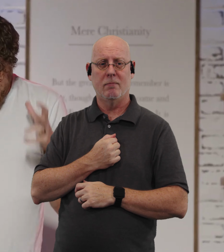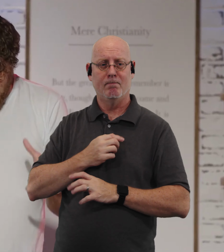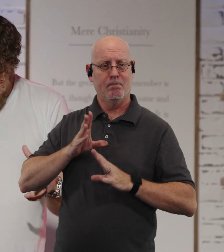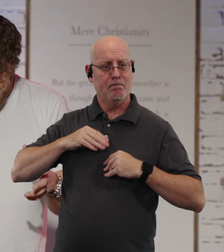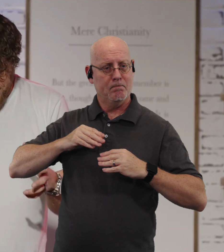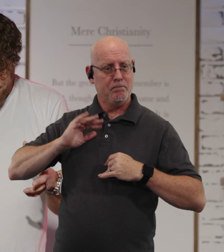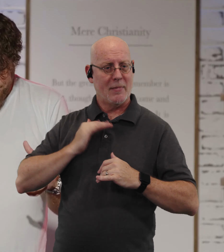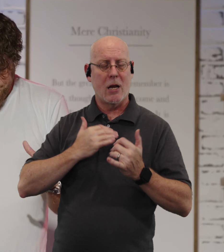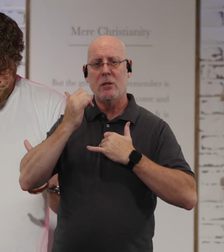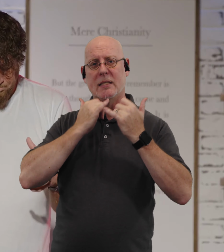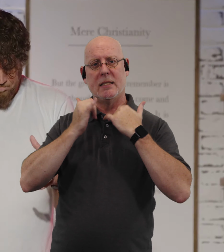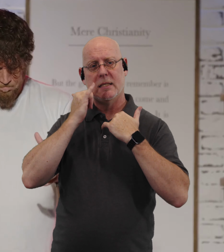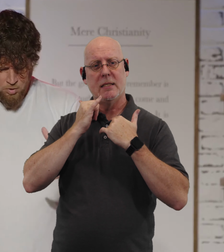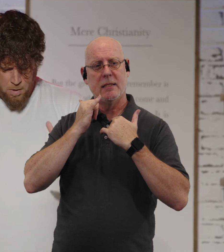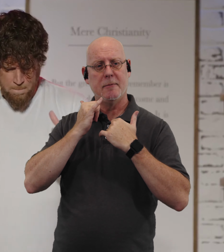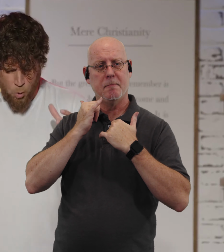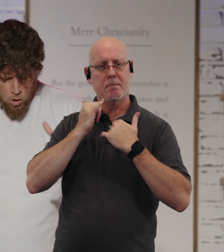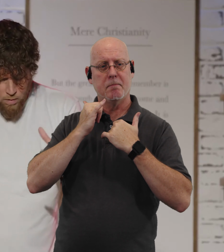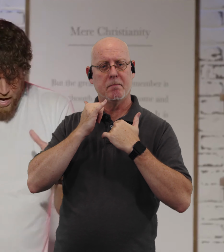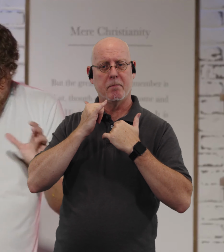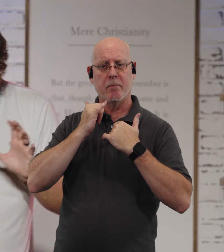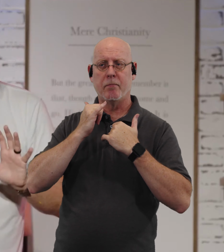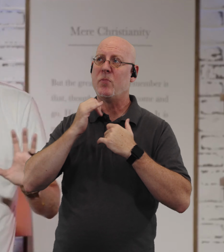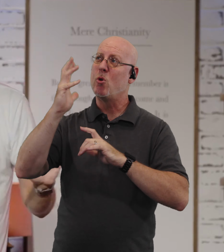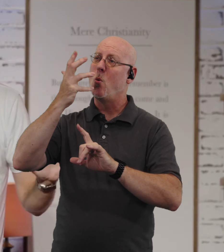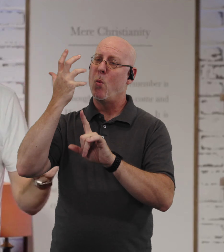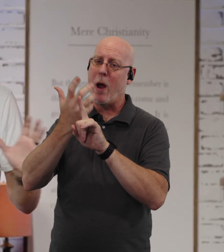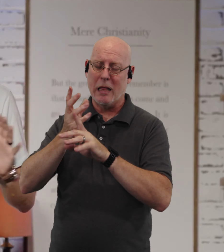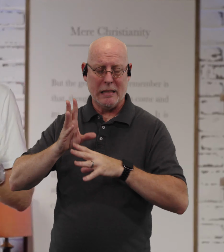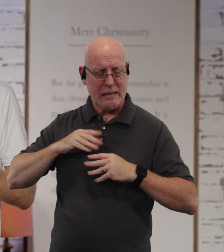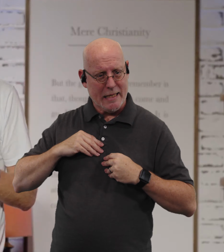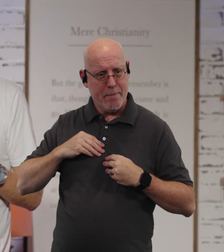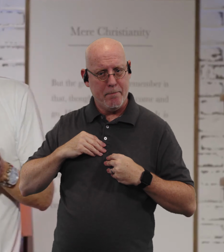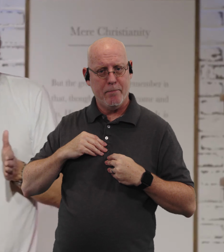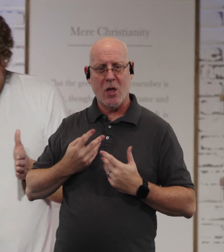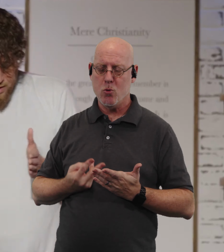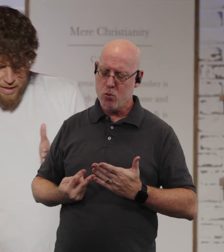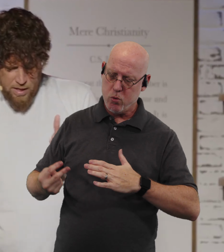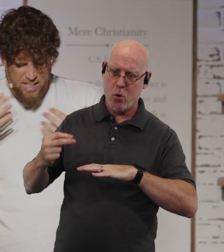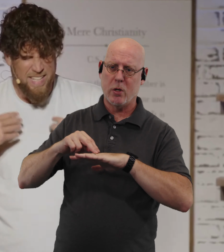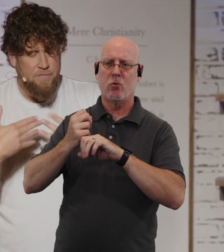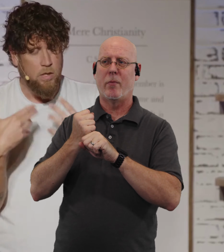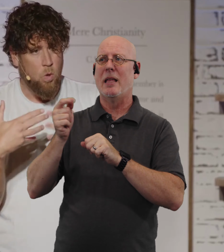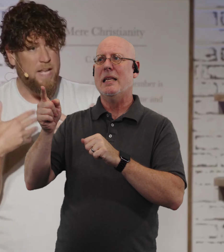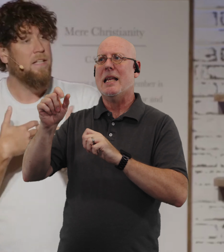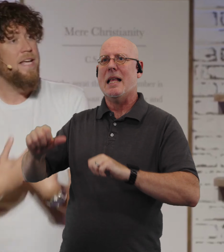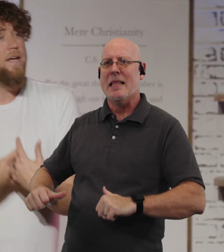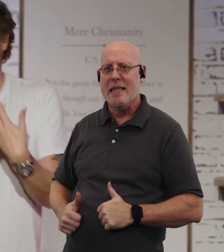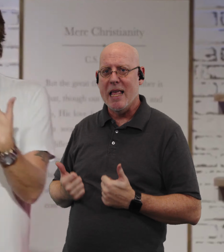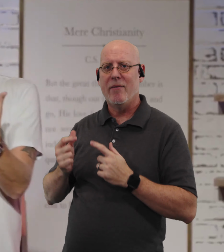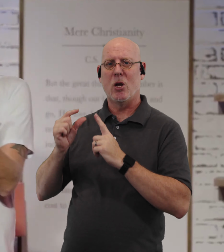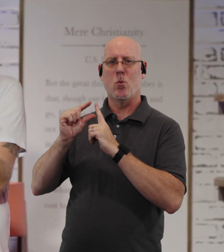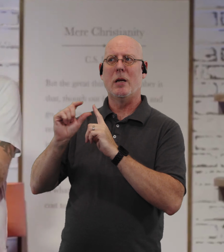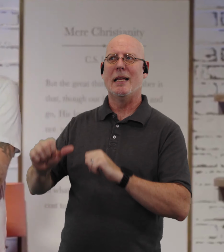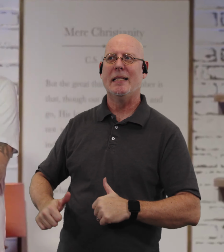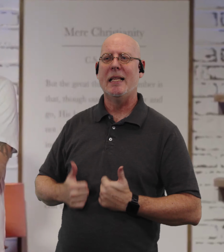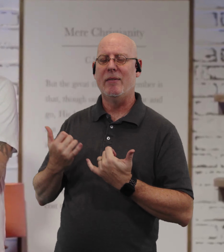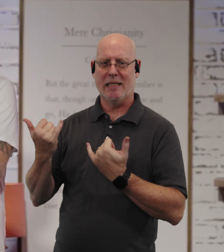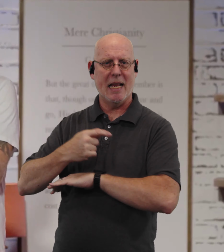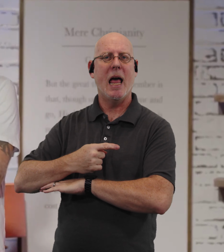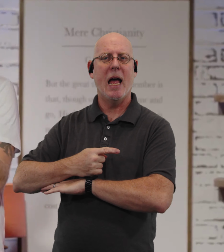amen, took our sin, bore wrath, and rose again in triumph. This is the living word. He lives